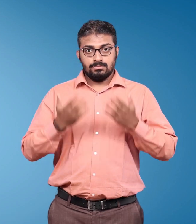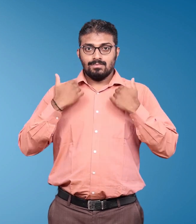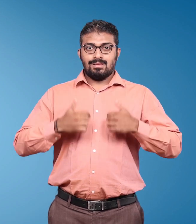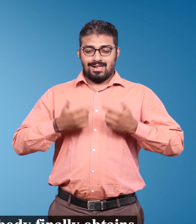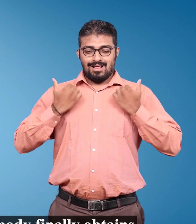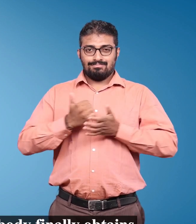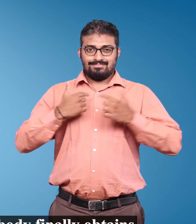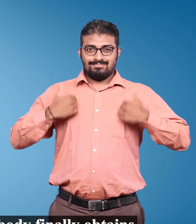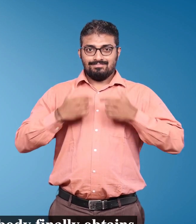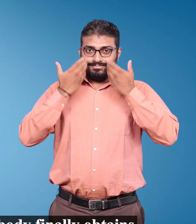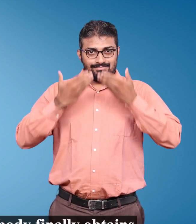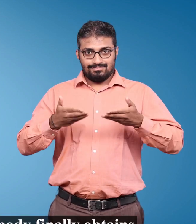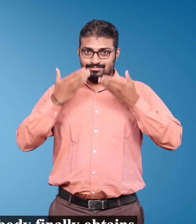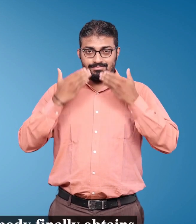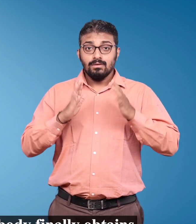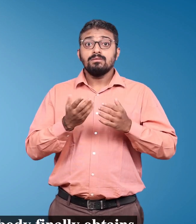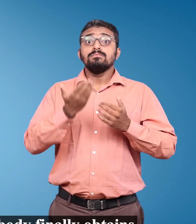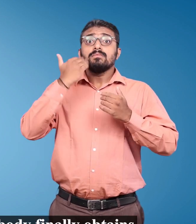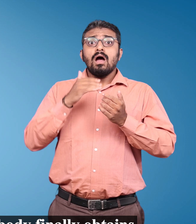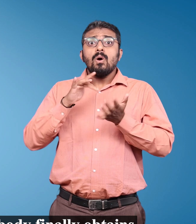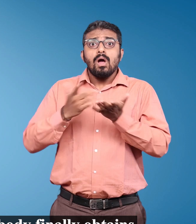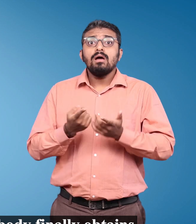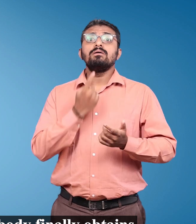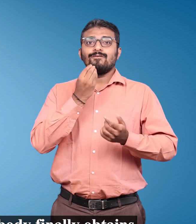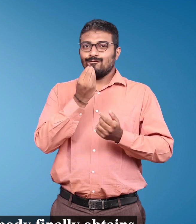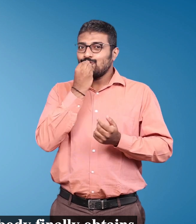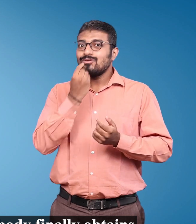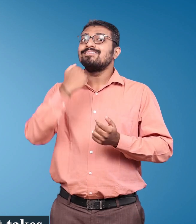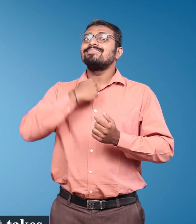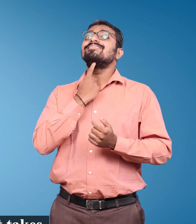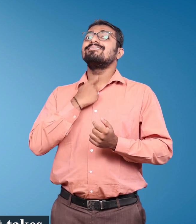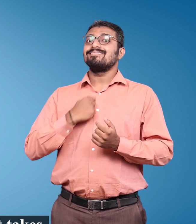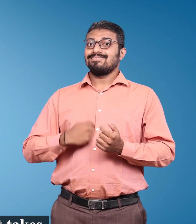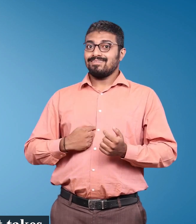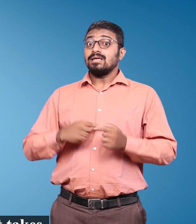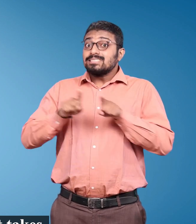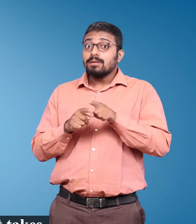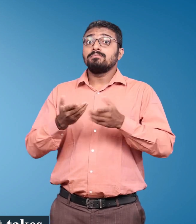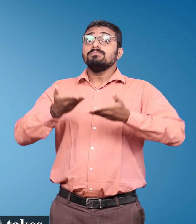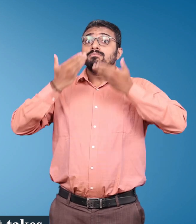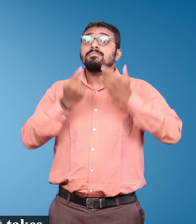It is through respiration that the body finally obtains energy from the food it takes.